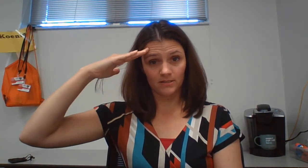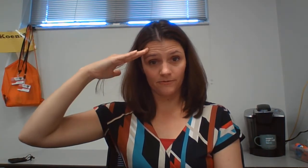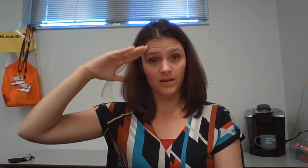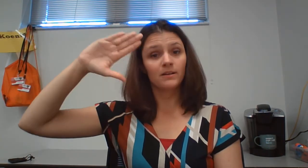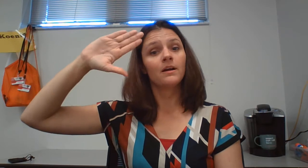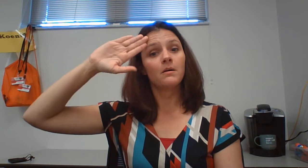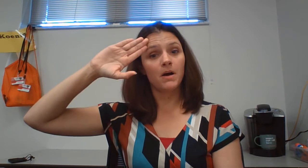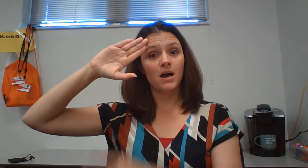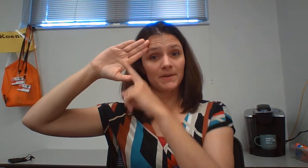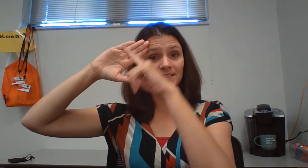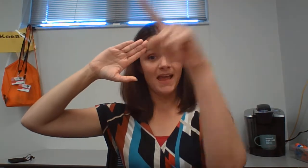right. Palm is out.